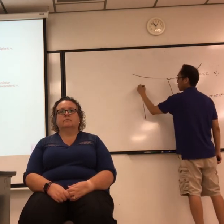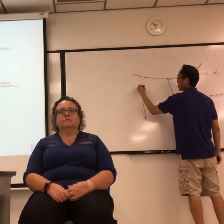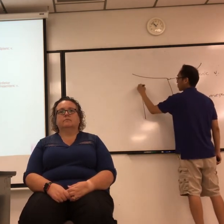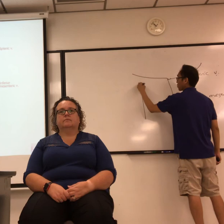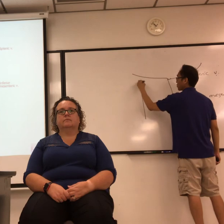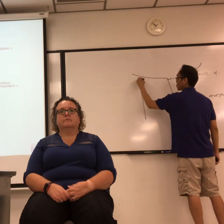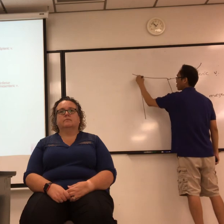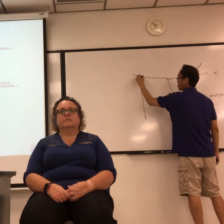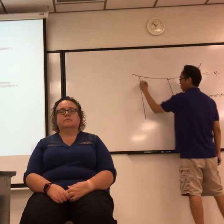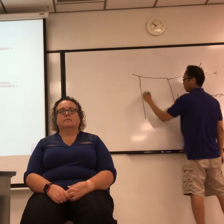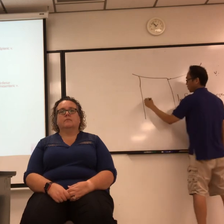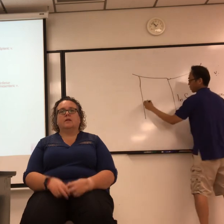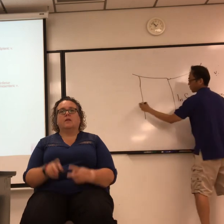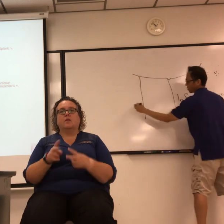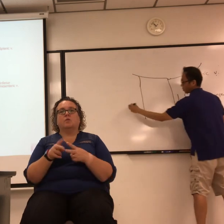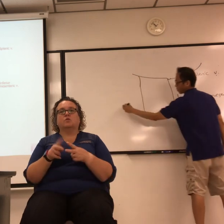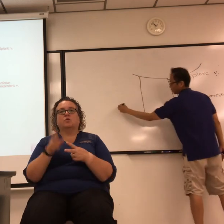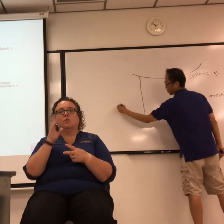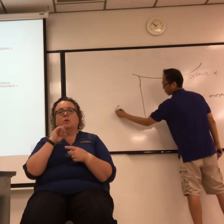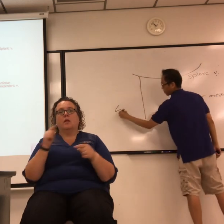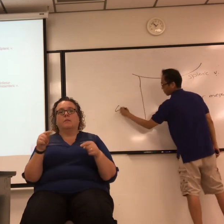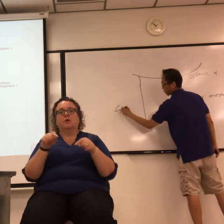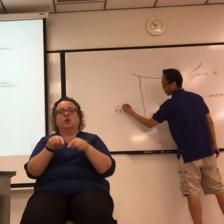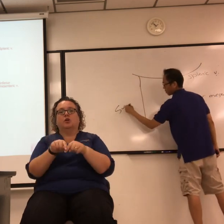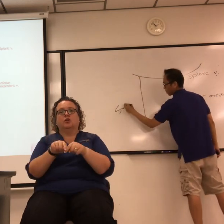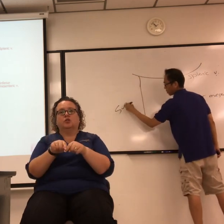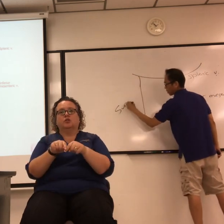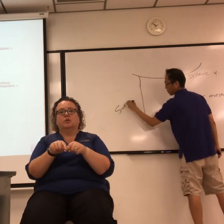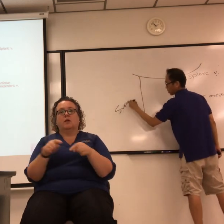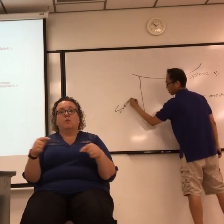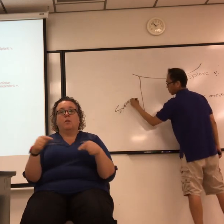Those two are going to merge with